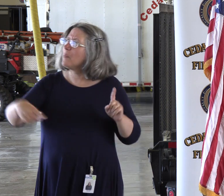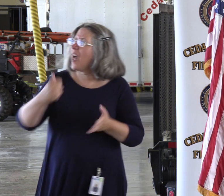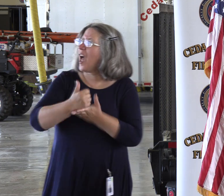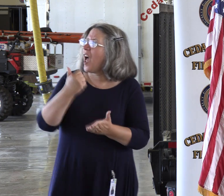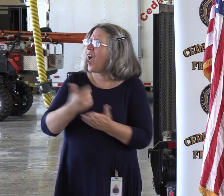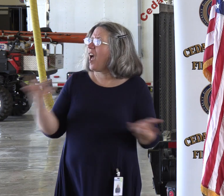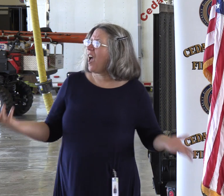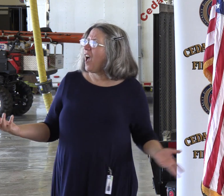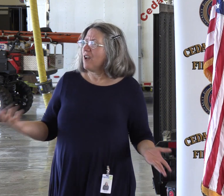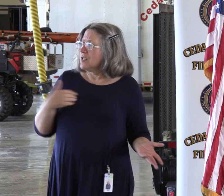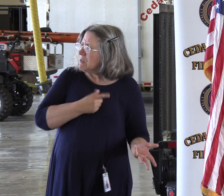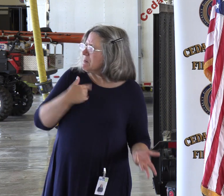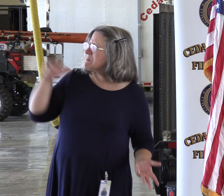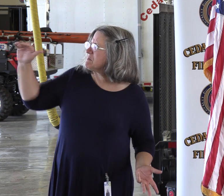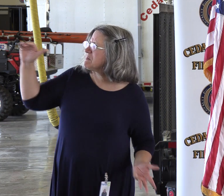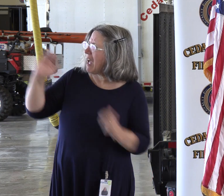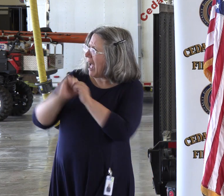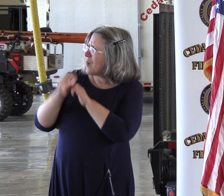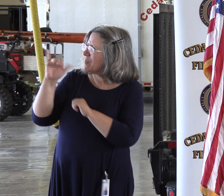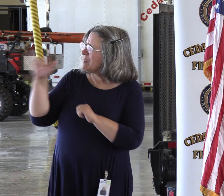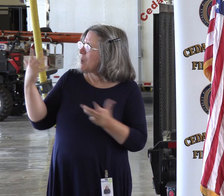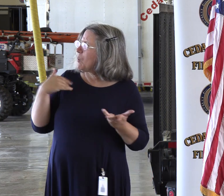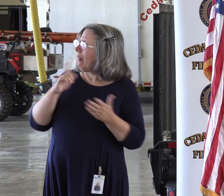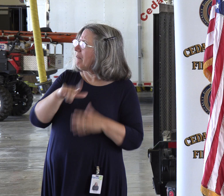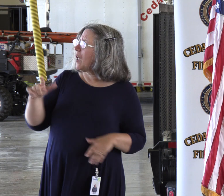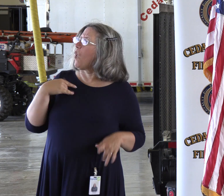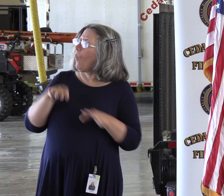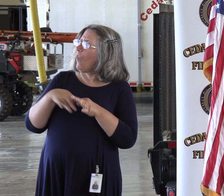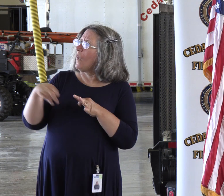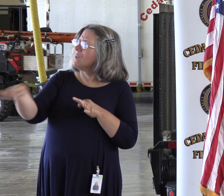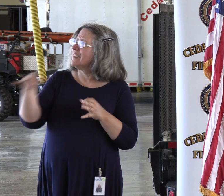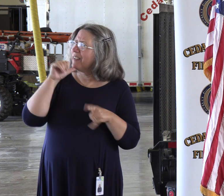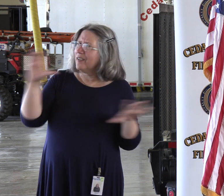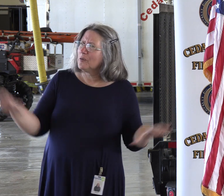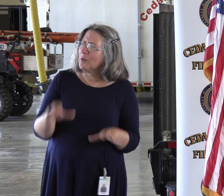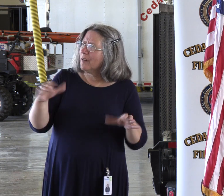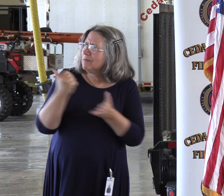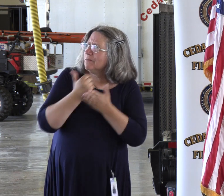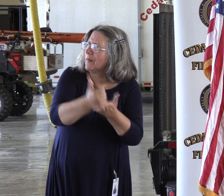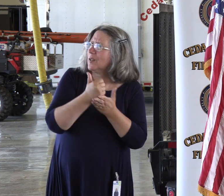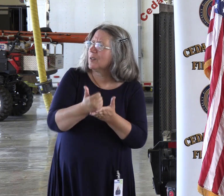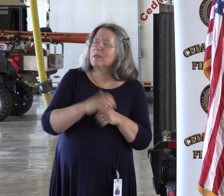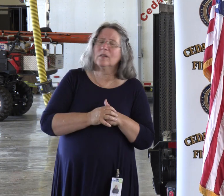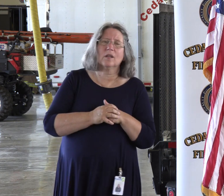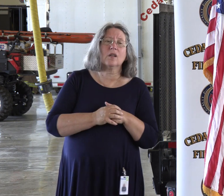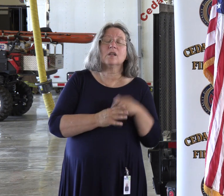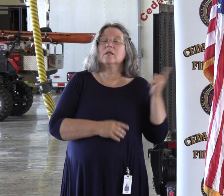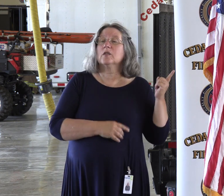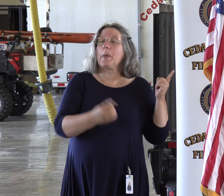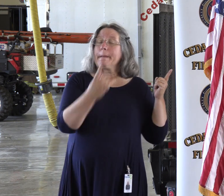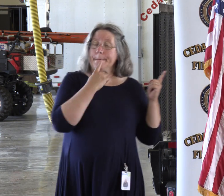do now and down the road about those landlords that are just not being responsive? Okay, the question was